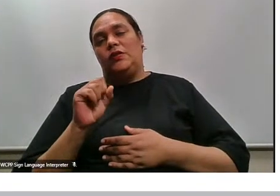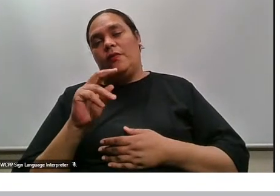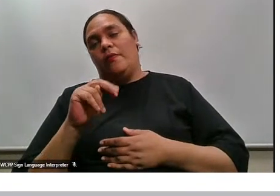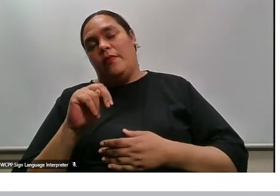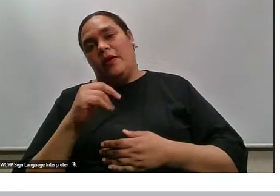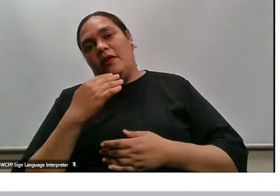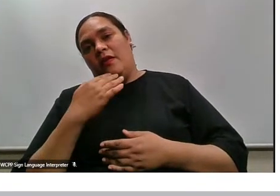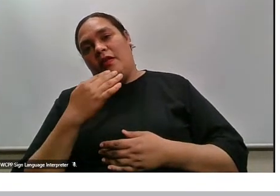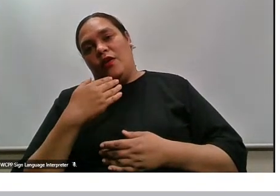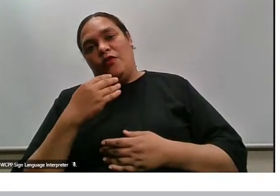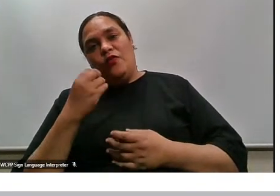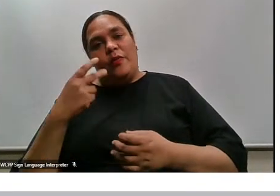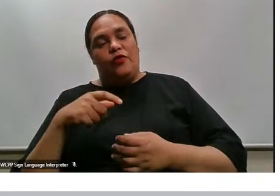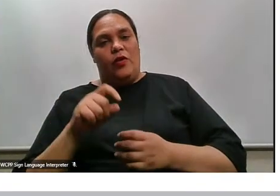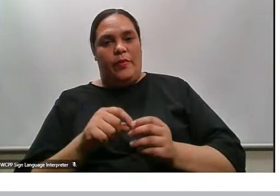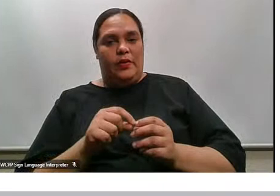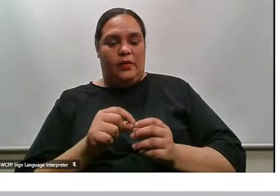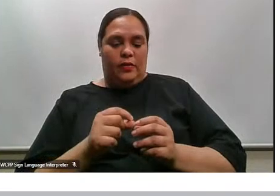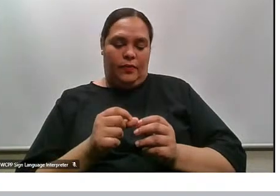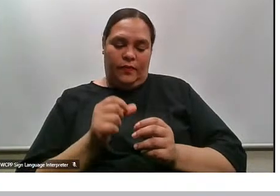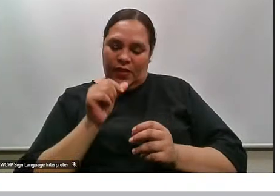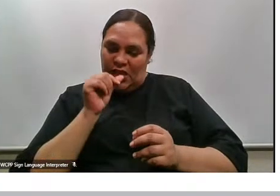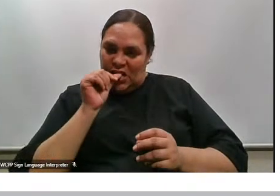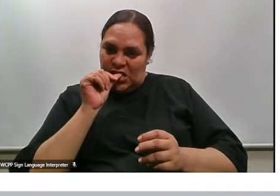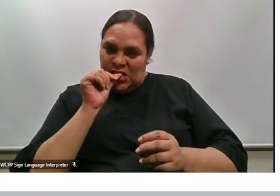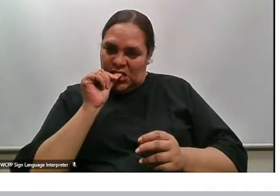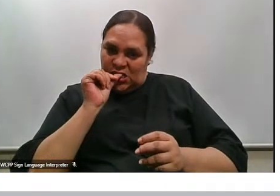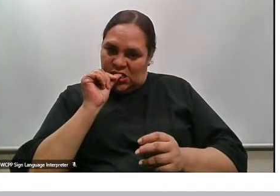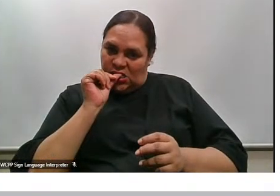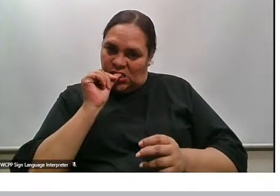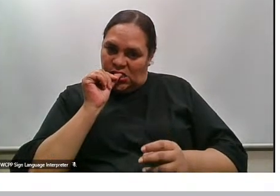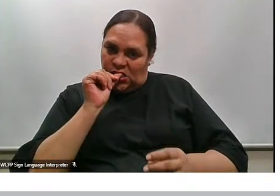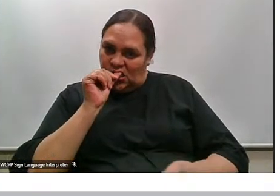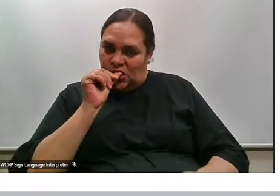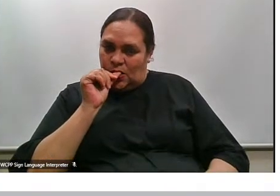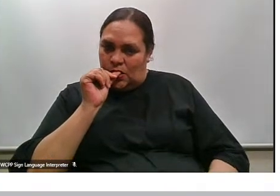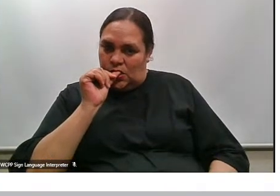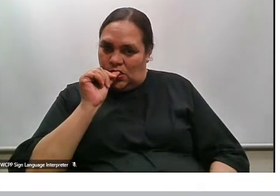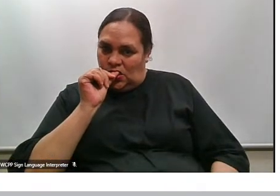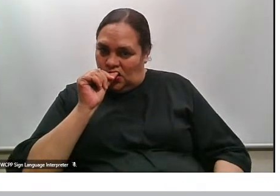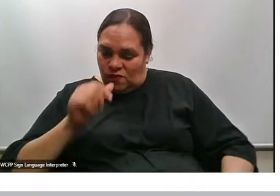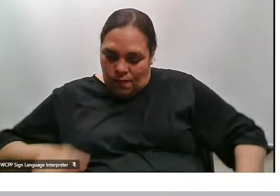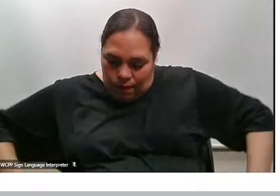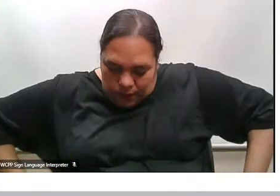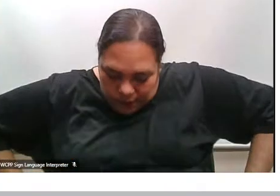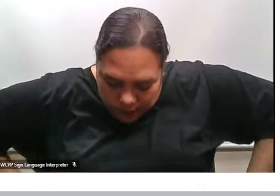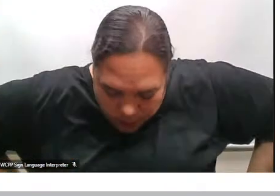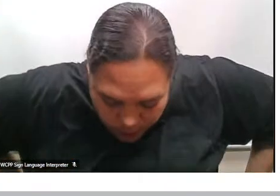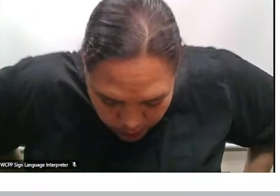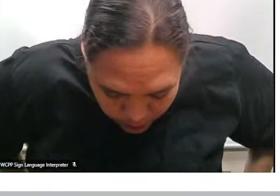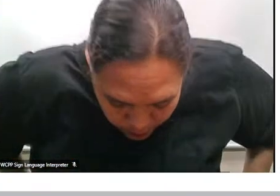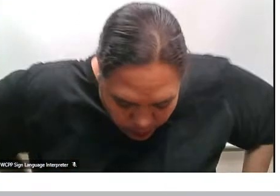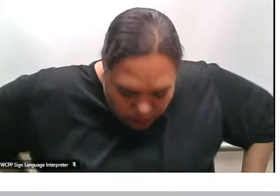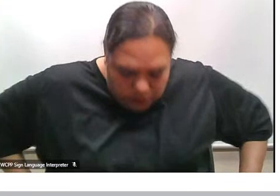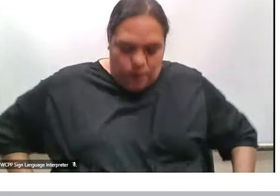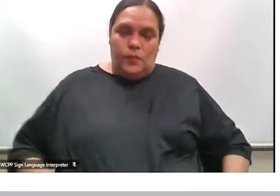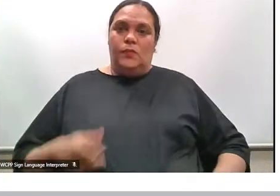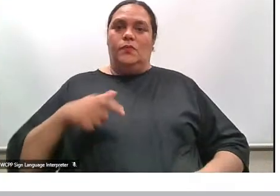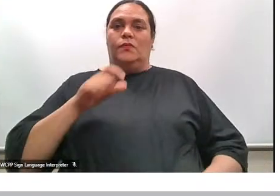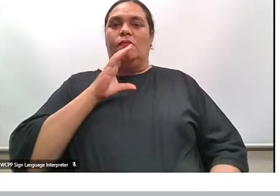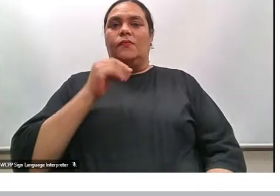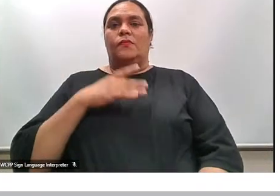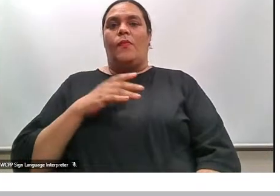Thank you very much, Chairperson. Chair, I want to ask a follow-up on the response from the AG, as well